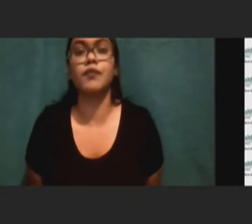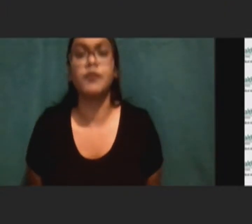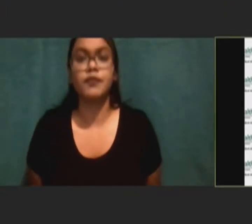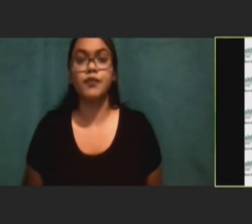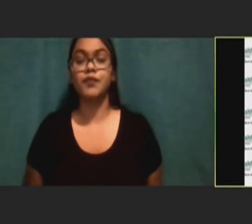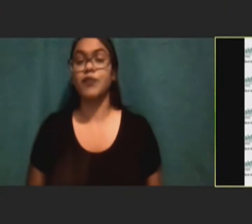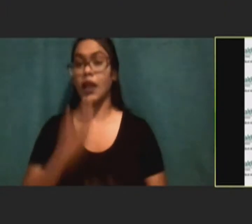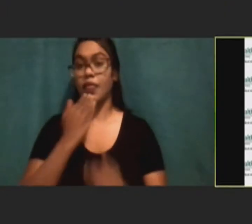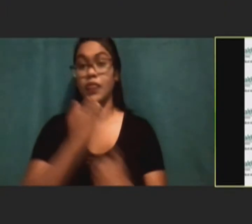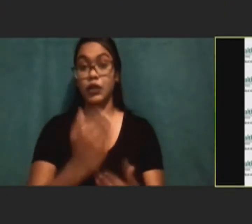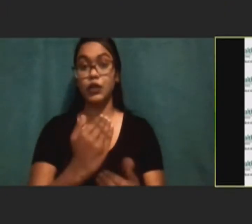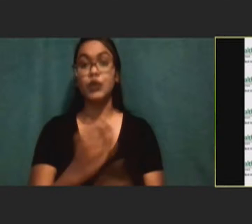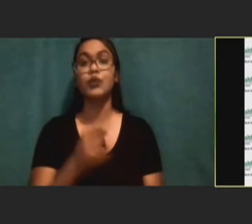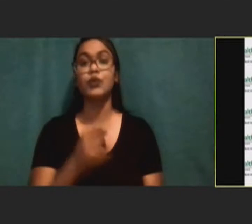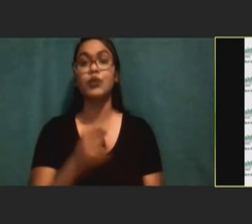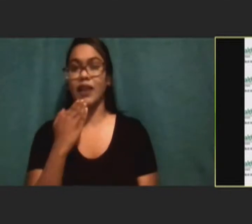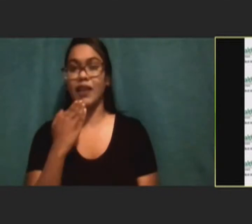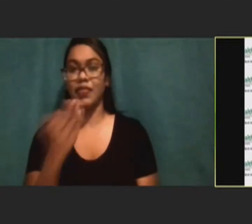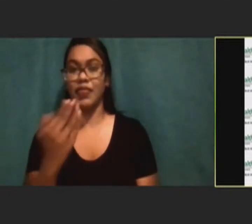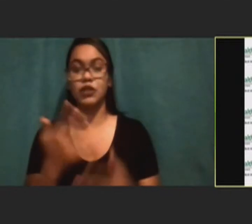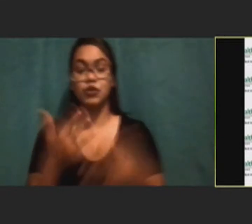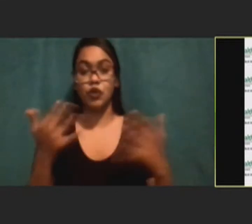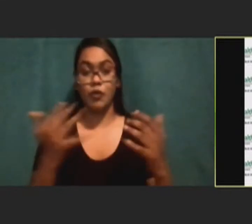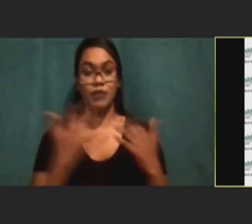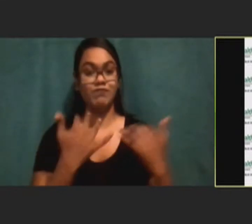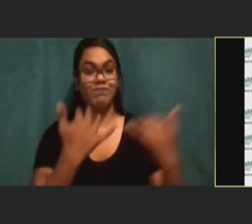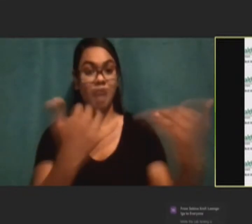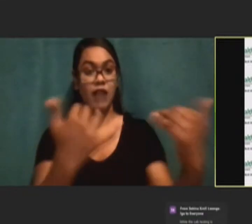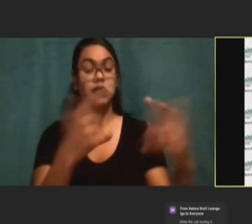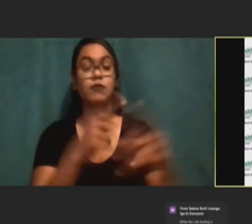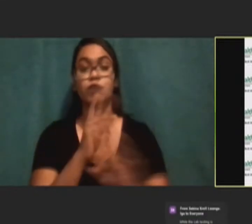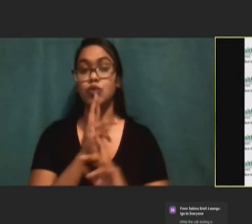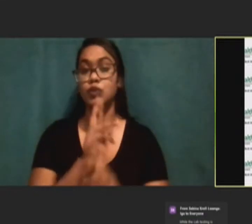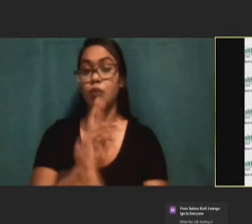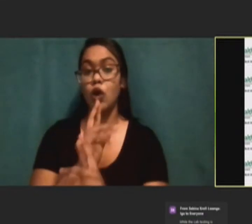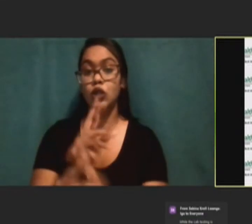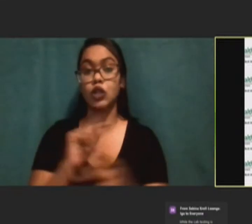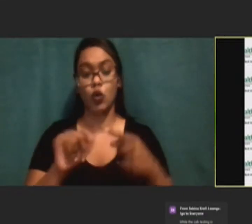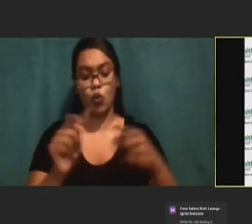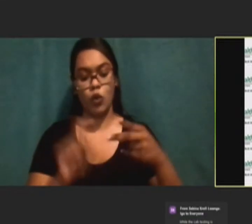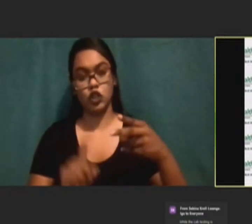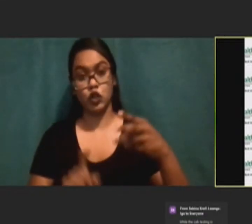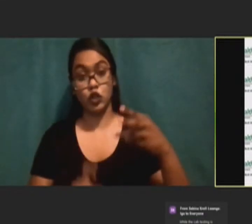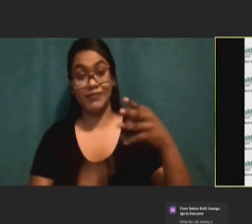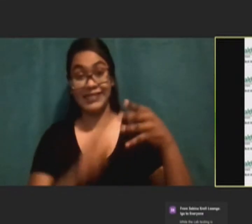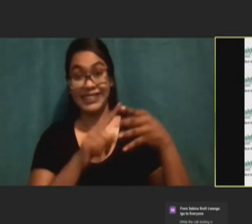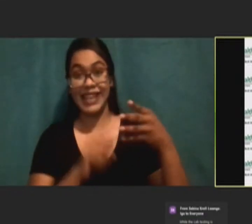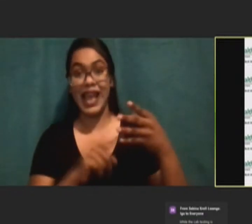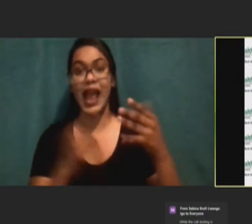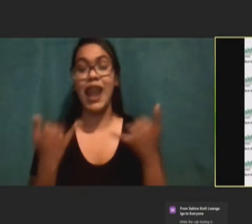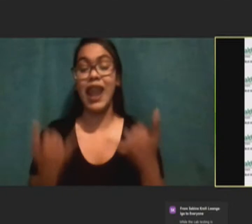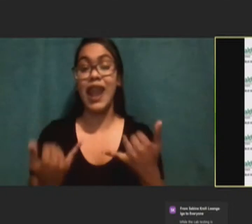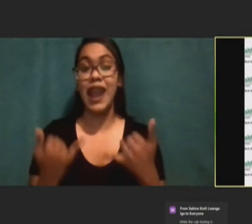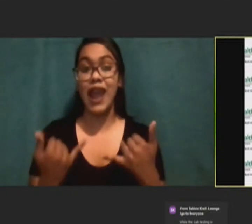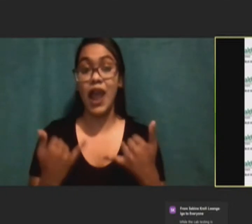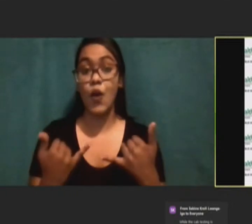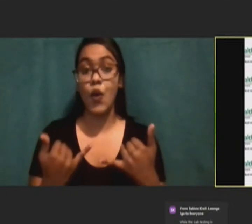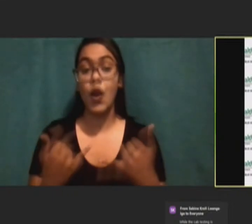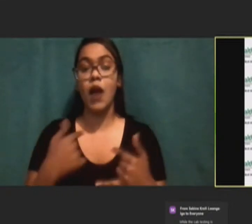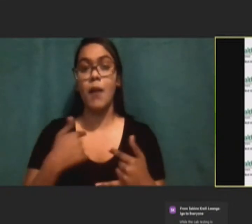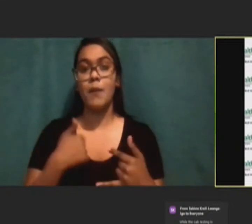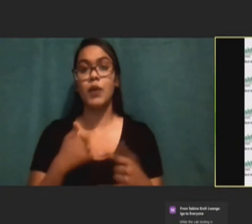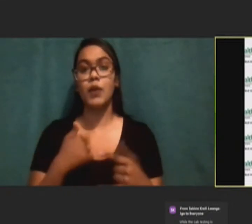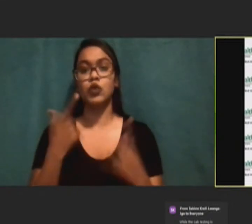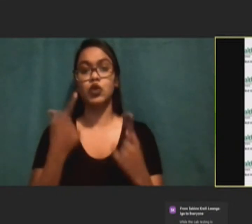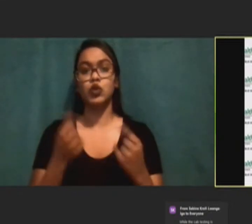Thanks very much, our panelists, for responding to those questions. Now I'm going to take the second batch